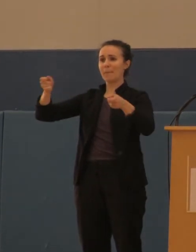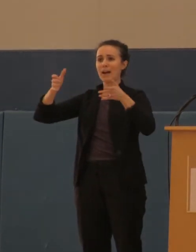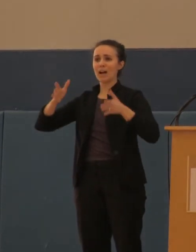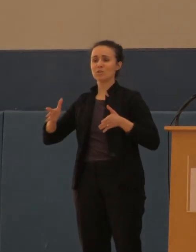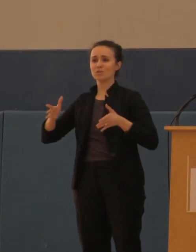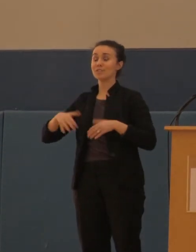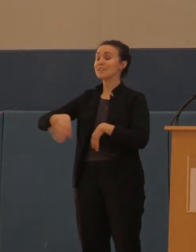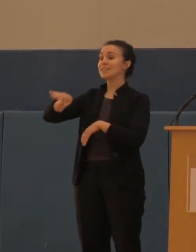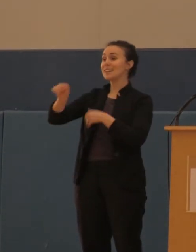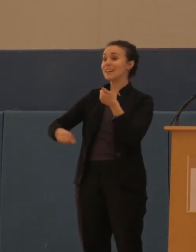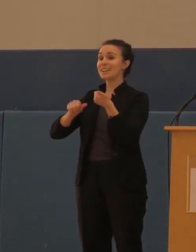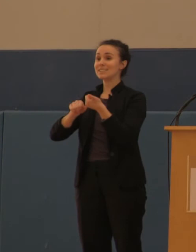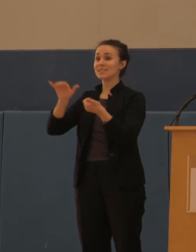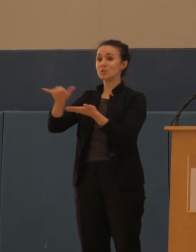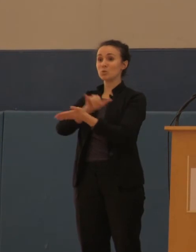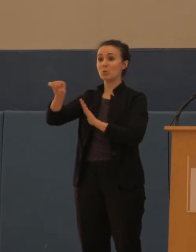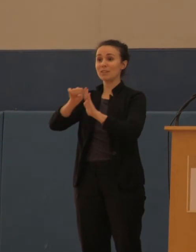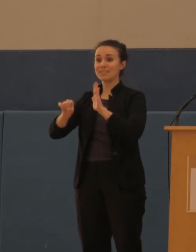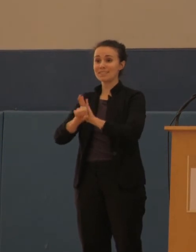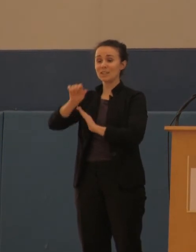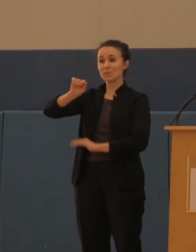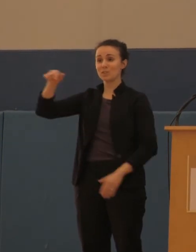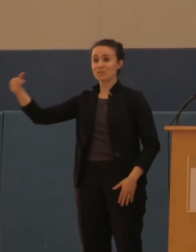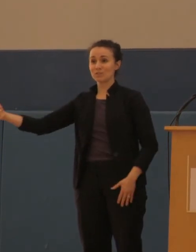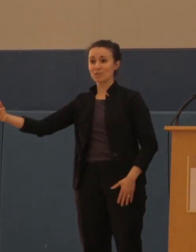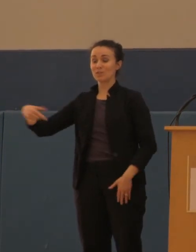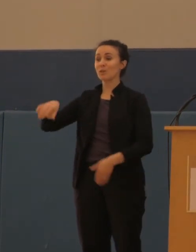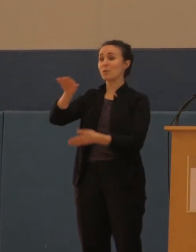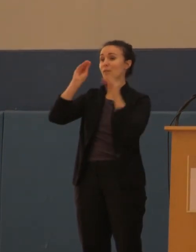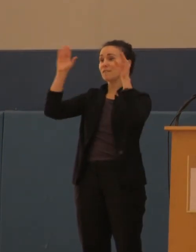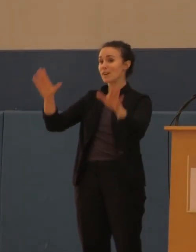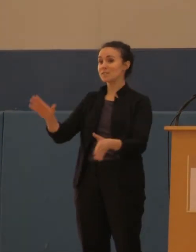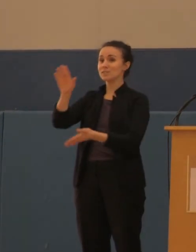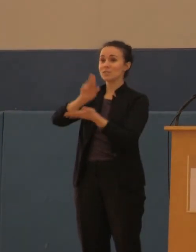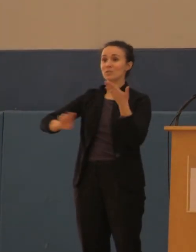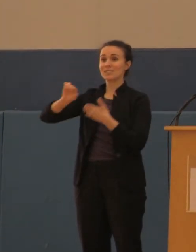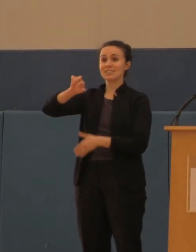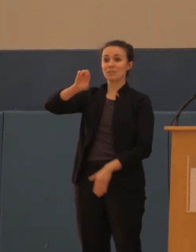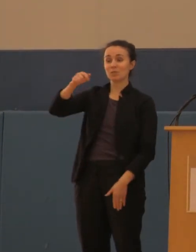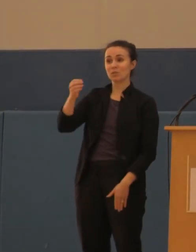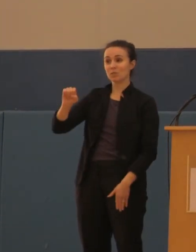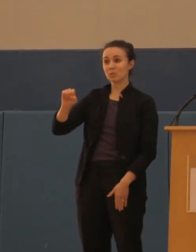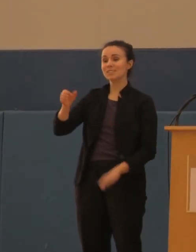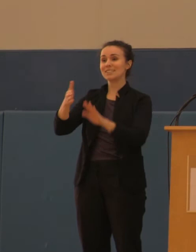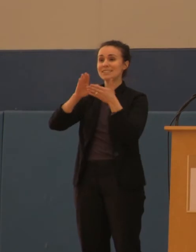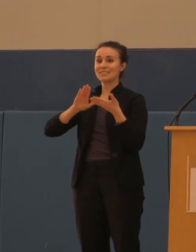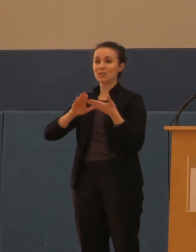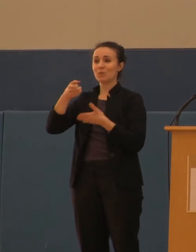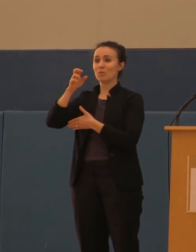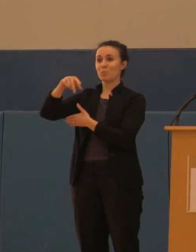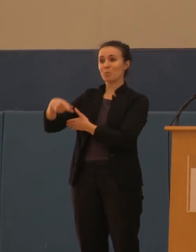General, adjunct professor at Syracuse University, and Syracuse City Corporation Council. Most